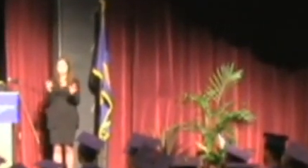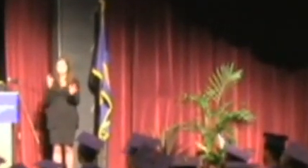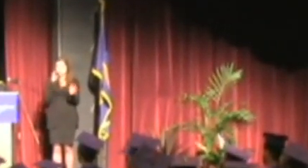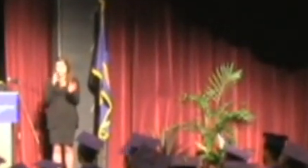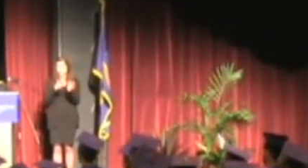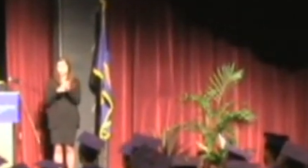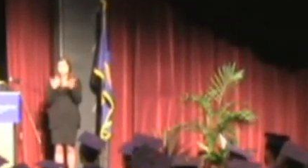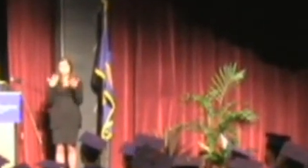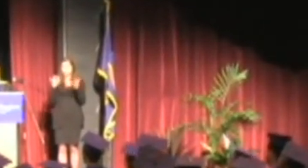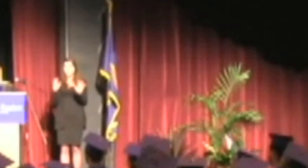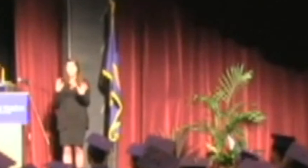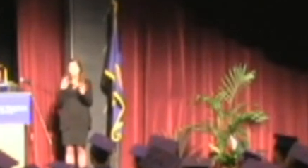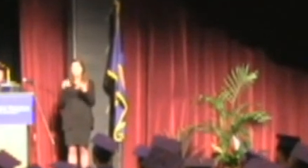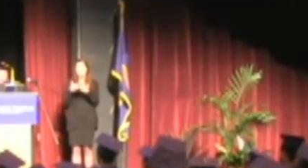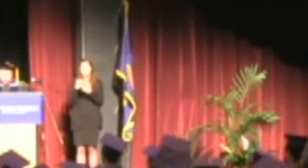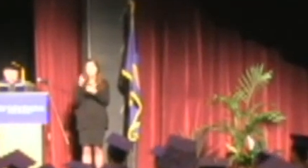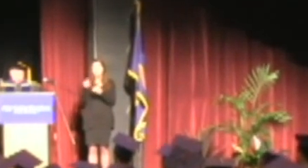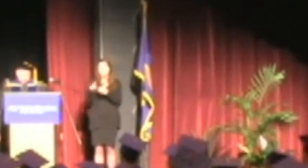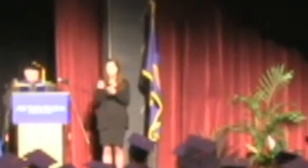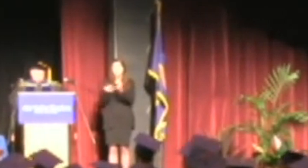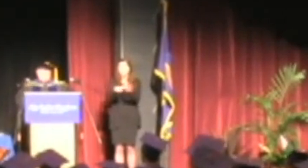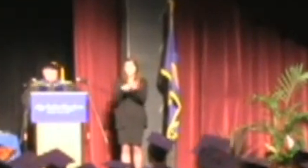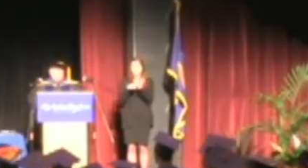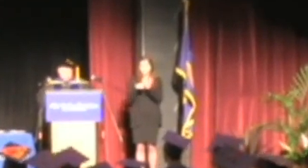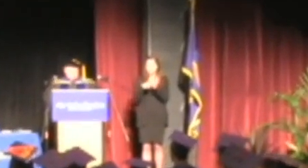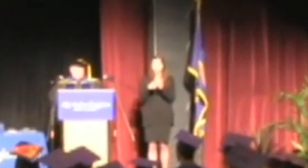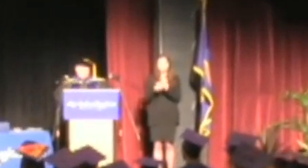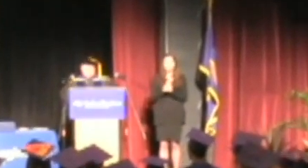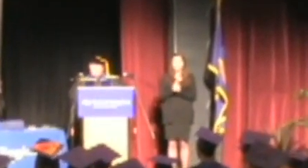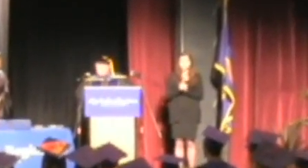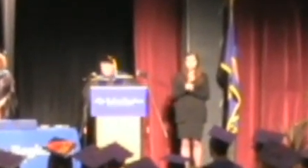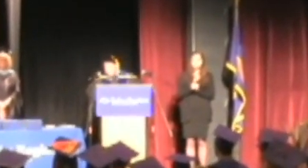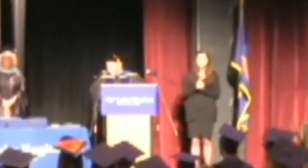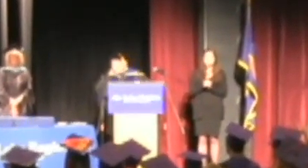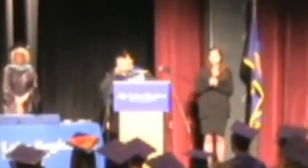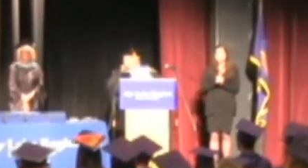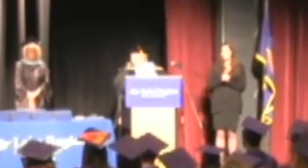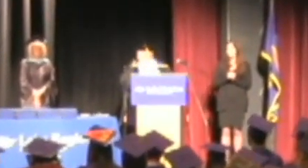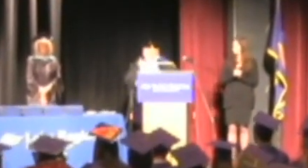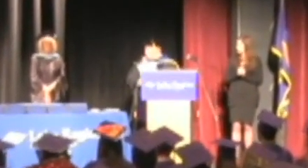of completion of all the necessary requirements thereof.